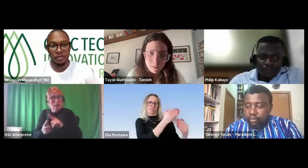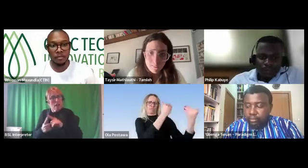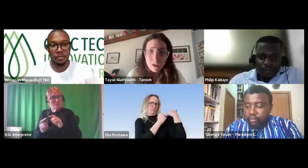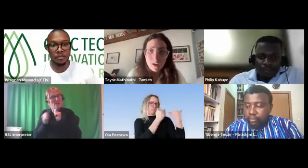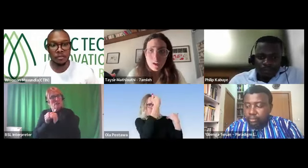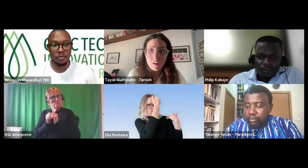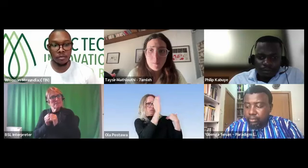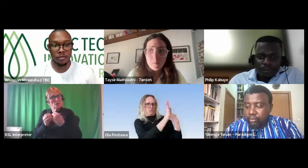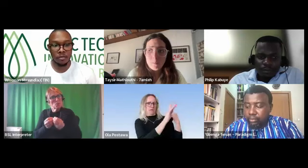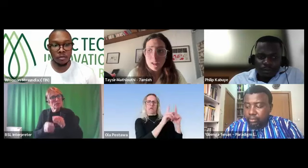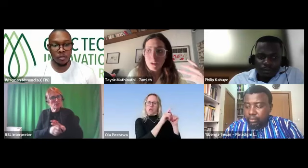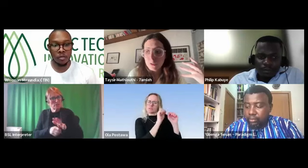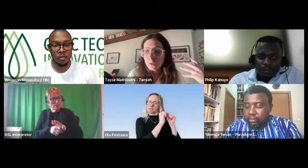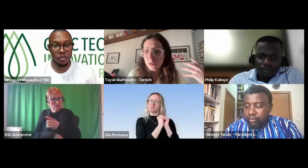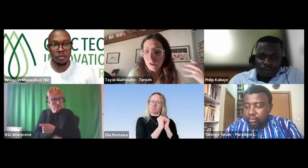the genocides.